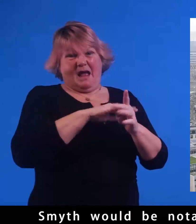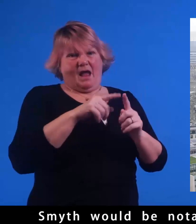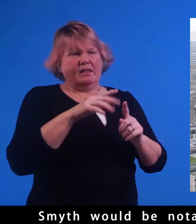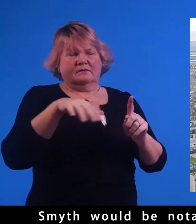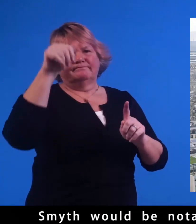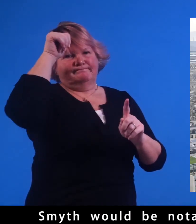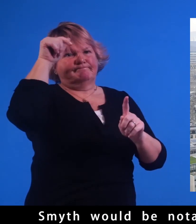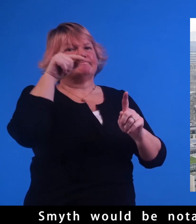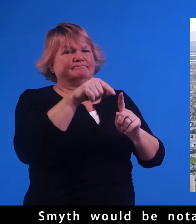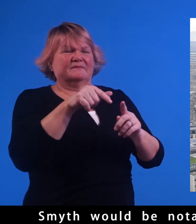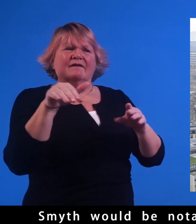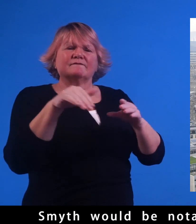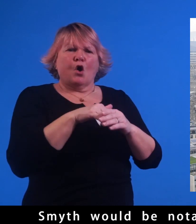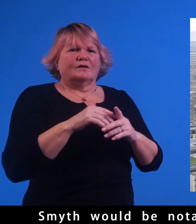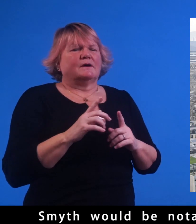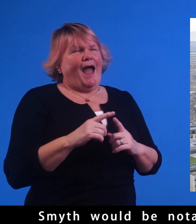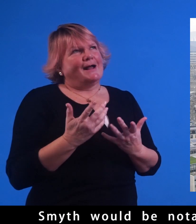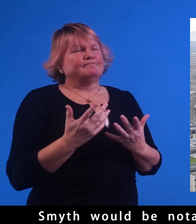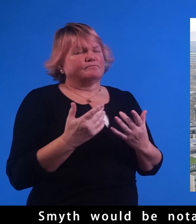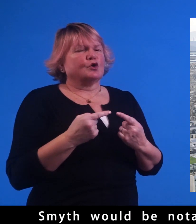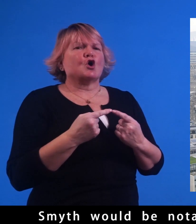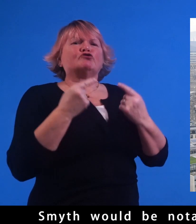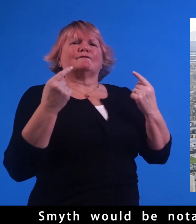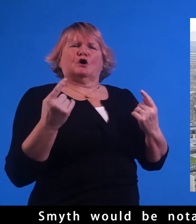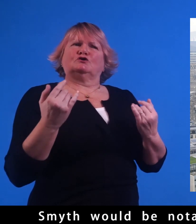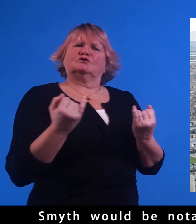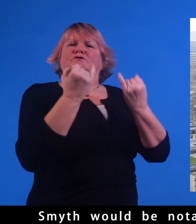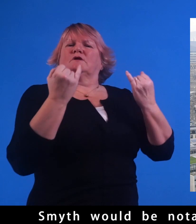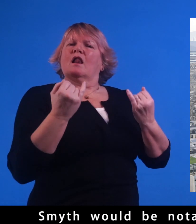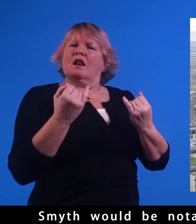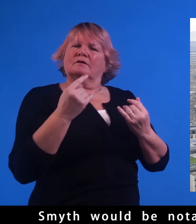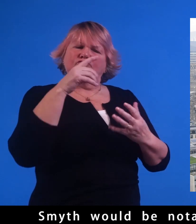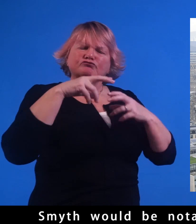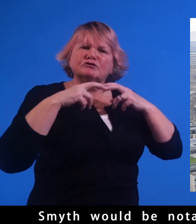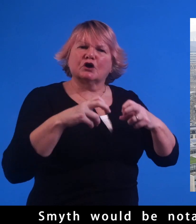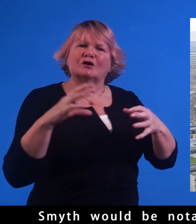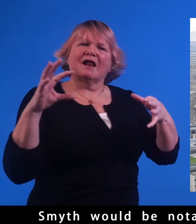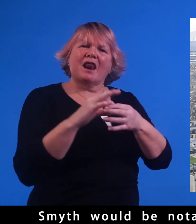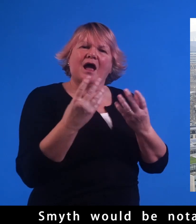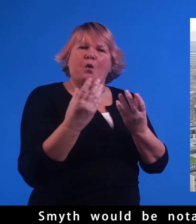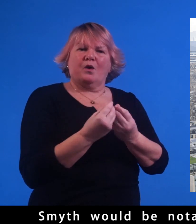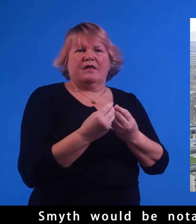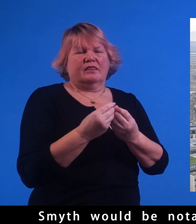Smyth would be notably involved in the controversial research surrounding the Great Pyramids of